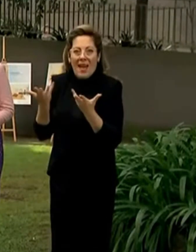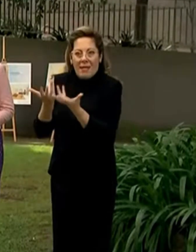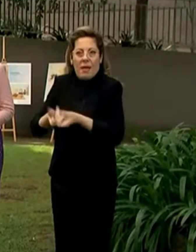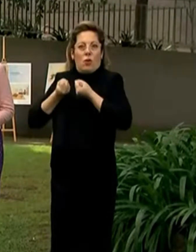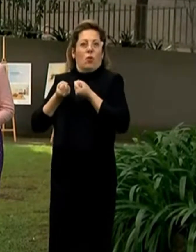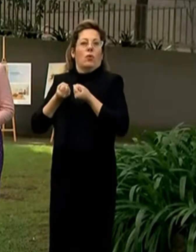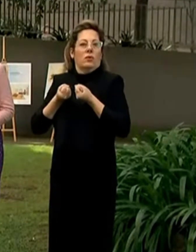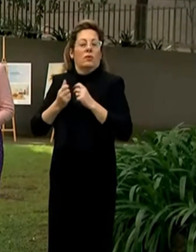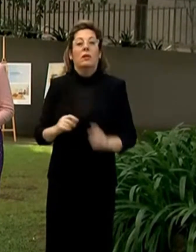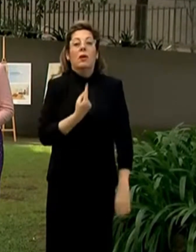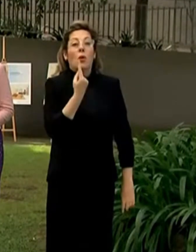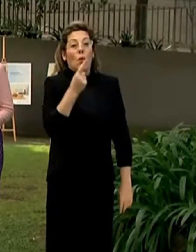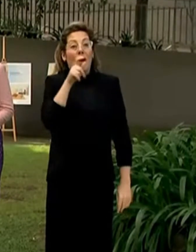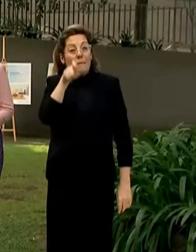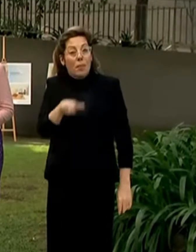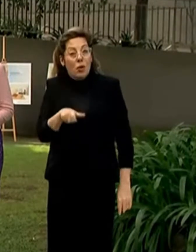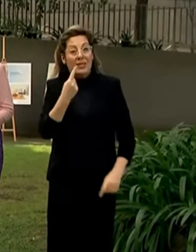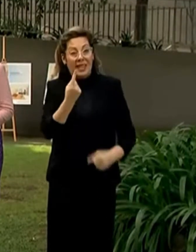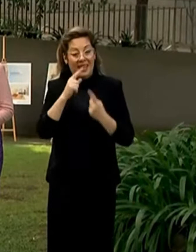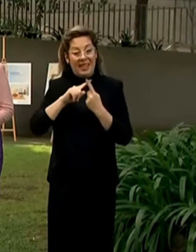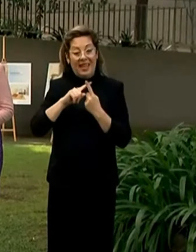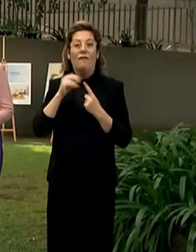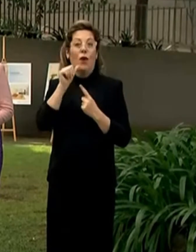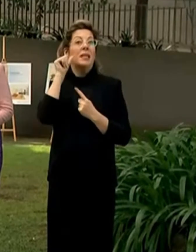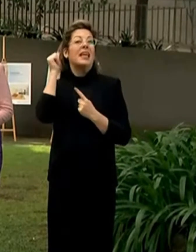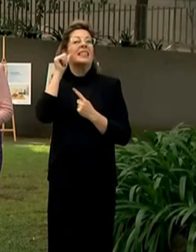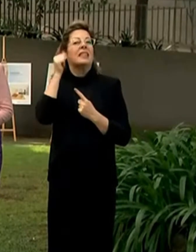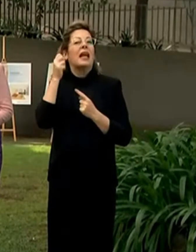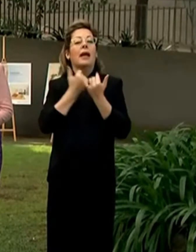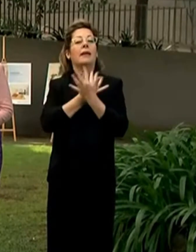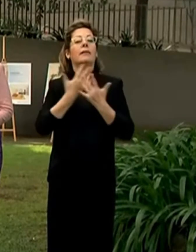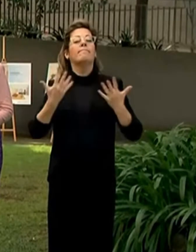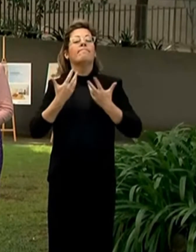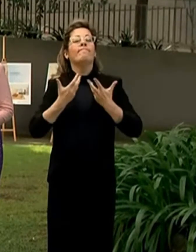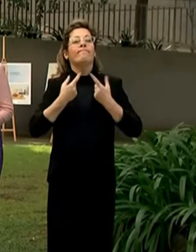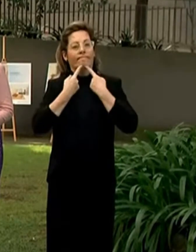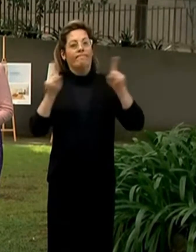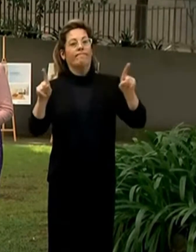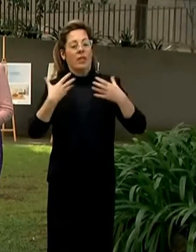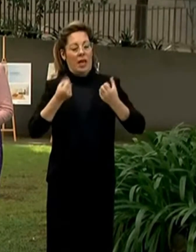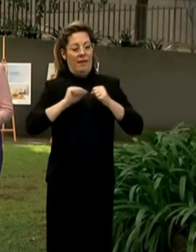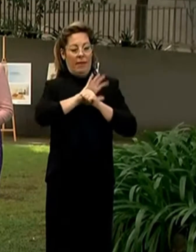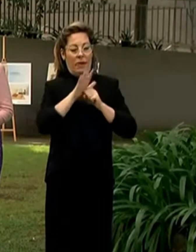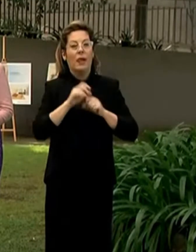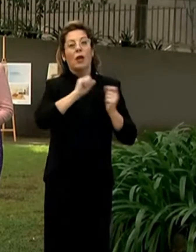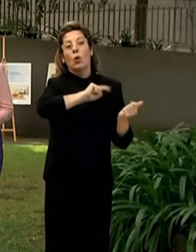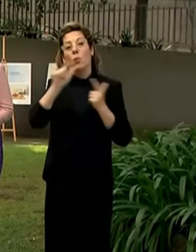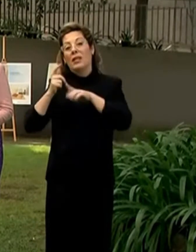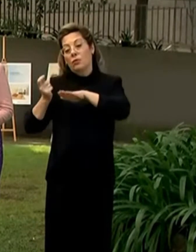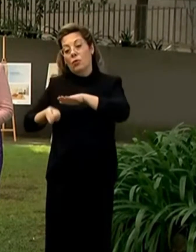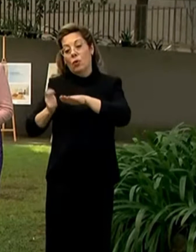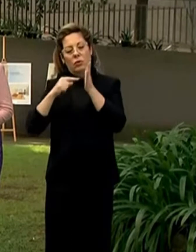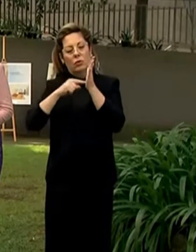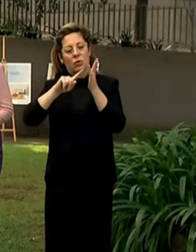in yesterday's numbers attended the Toronto courthouse, the Toronto Drug Court, on Monday the 27th of